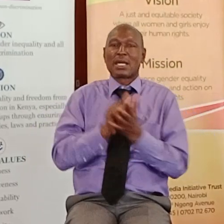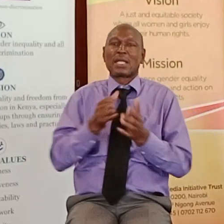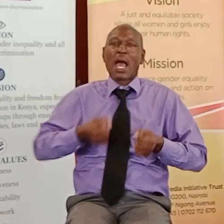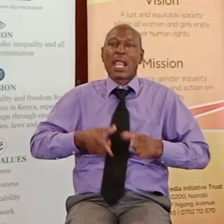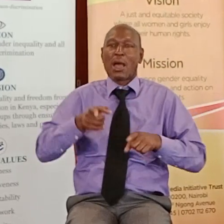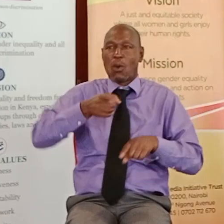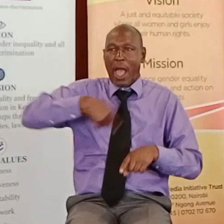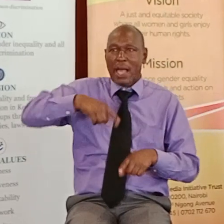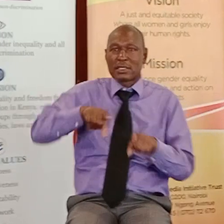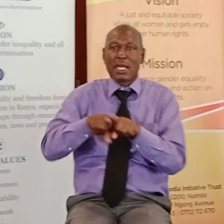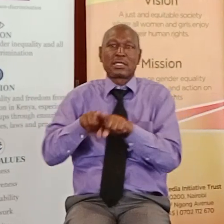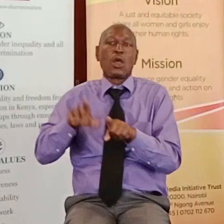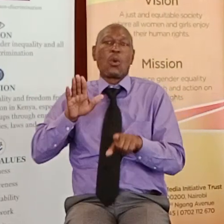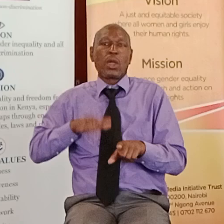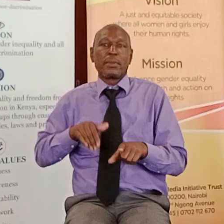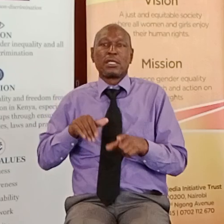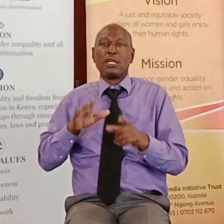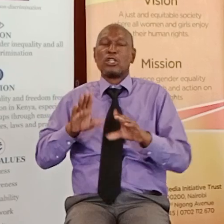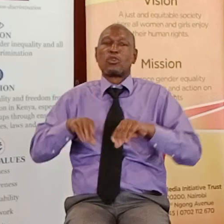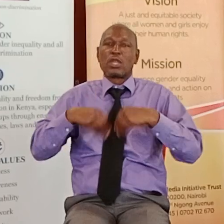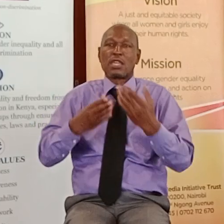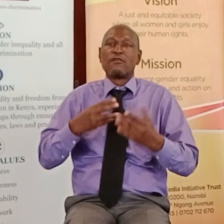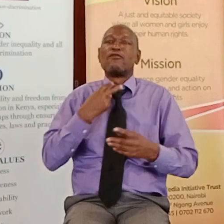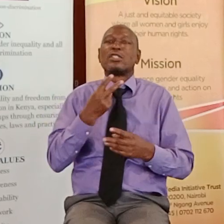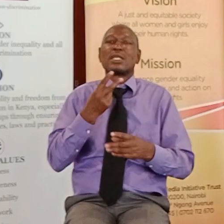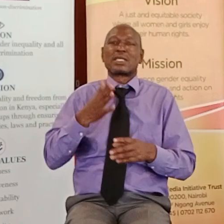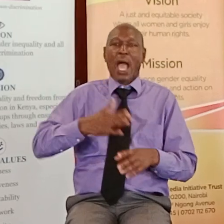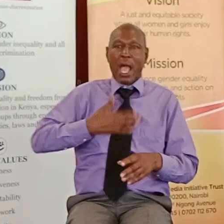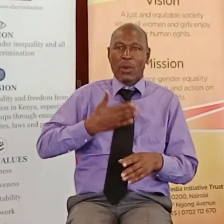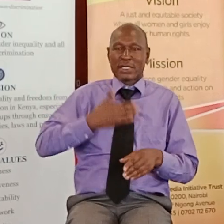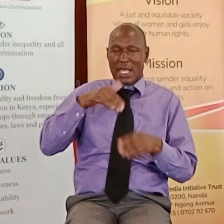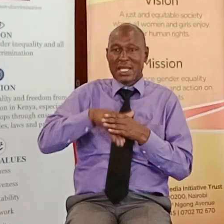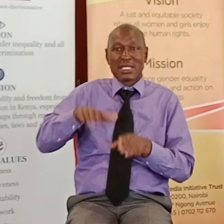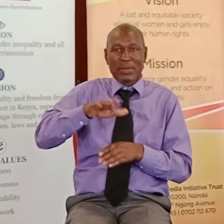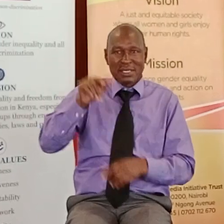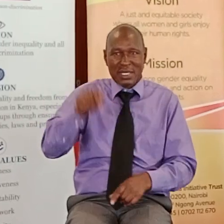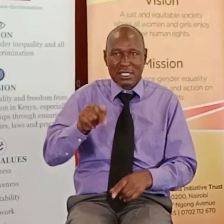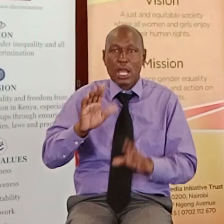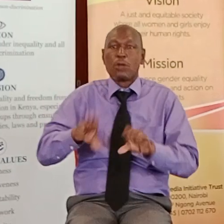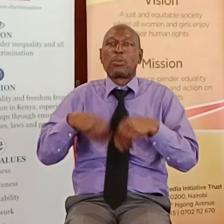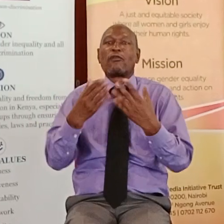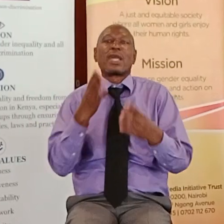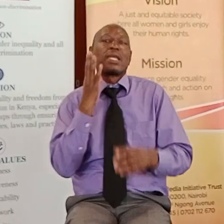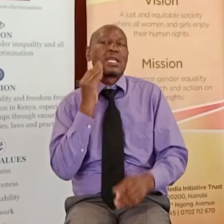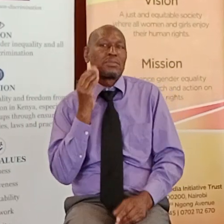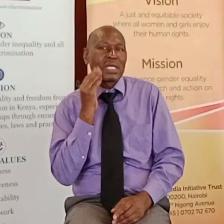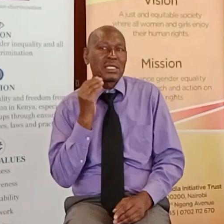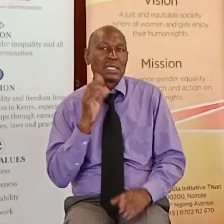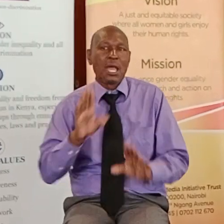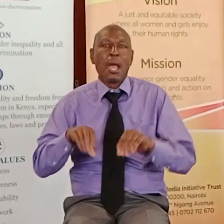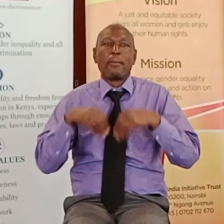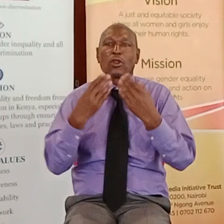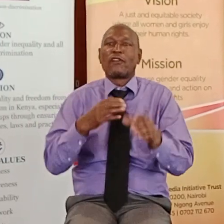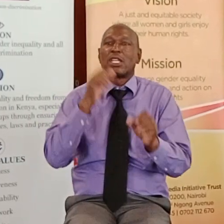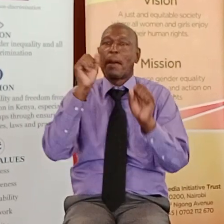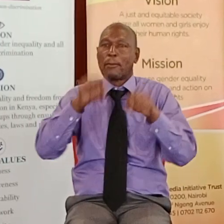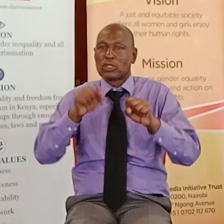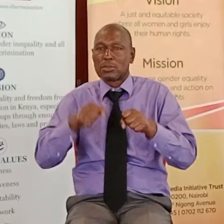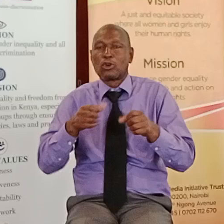women to bring our voices to this space, to provide experiences, to provide possible solutions so that we